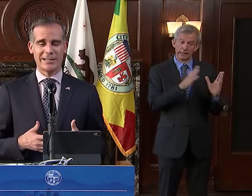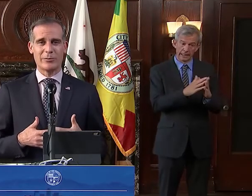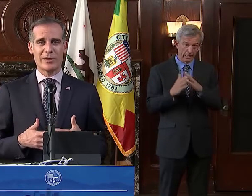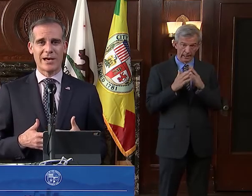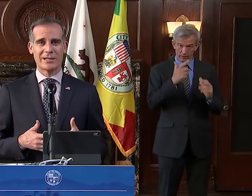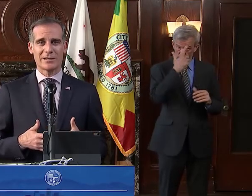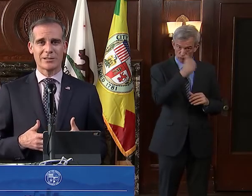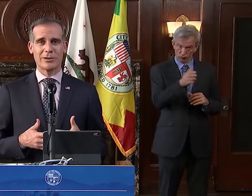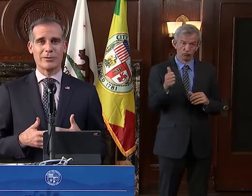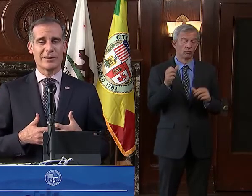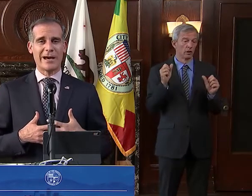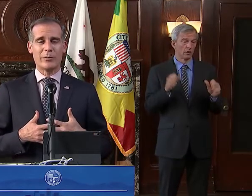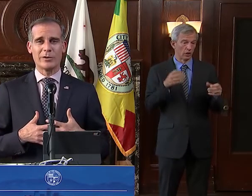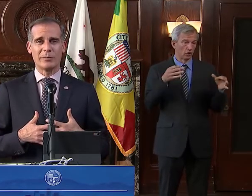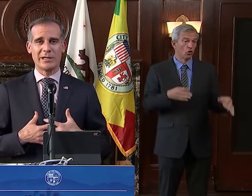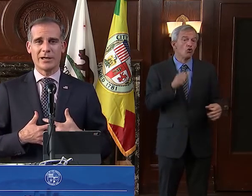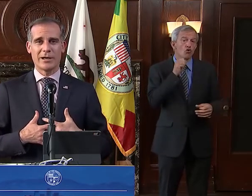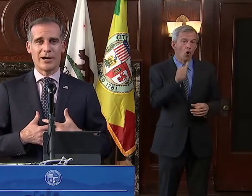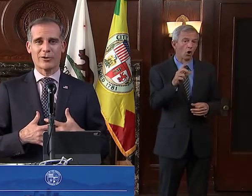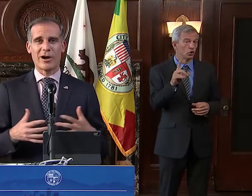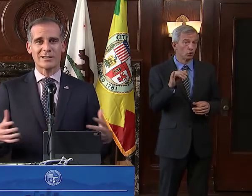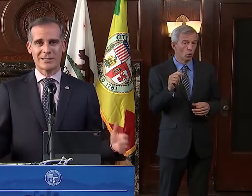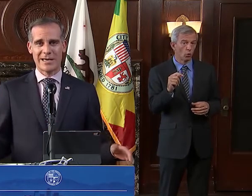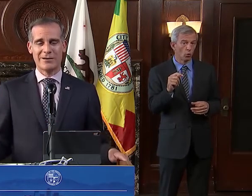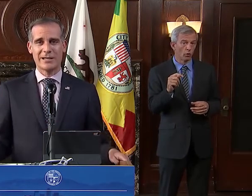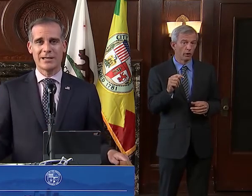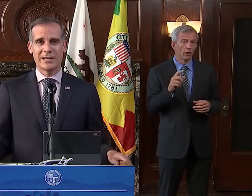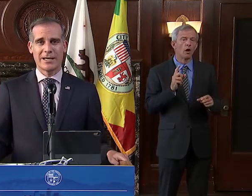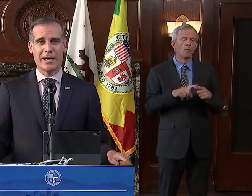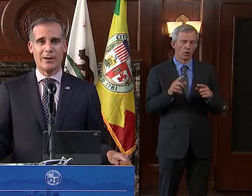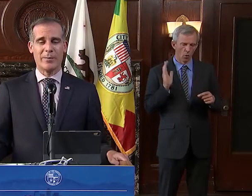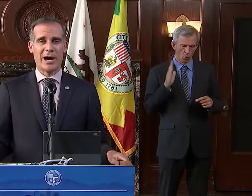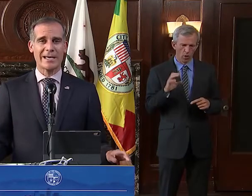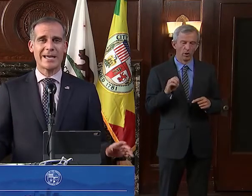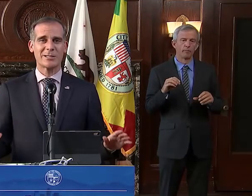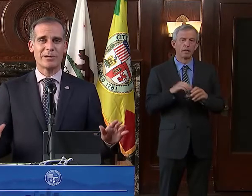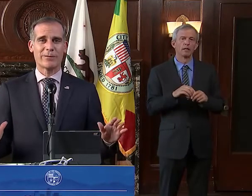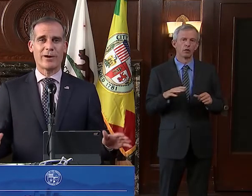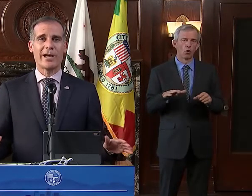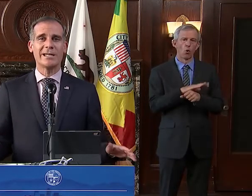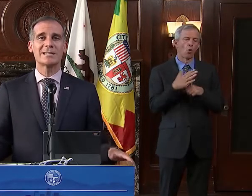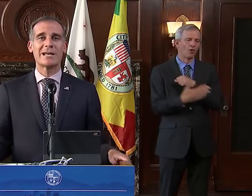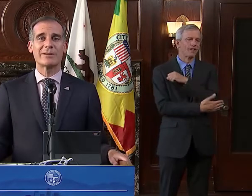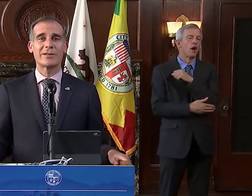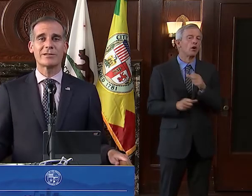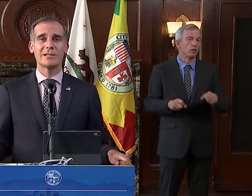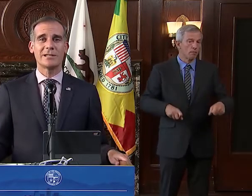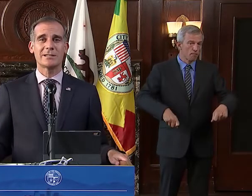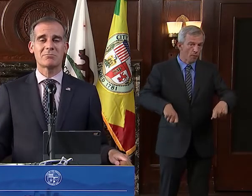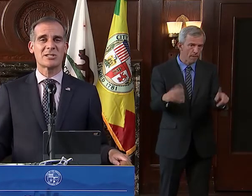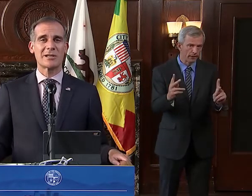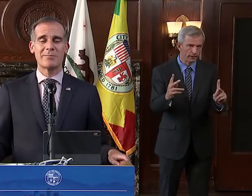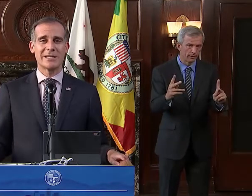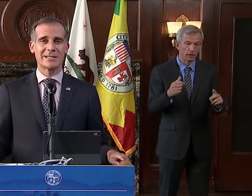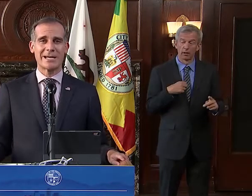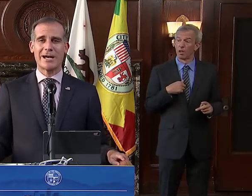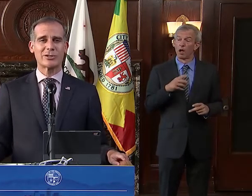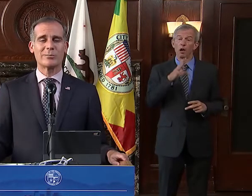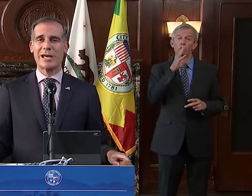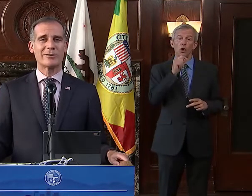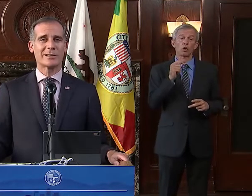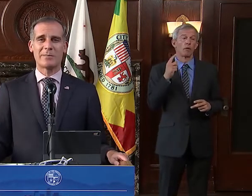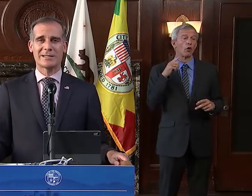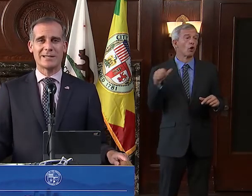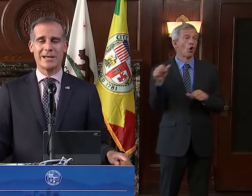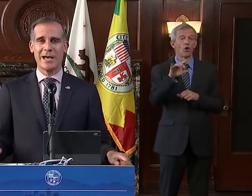LA City with that, so that will be across the county. I can't speak for 87 other cities. Some may decide not